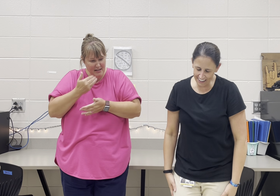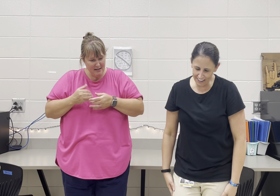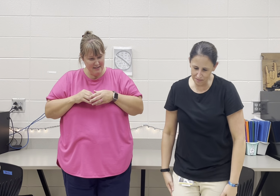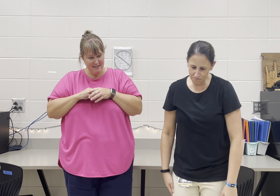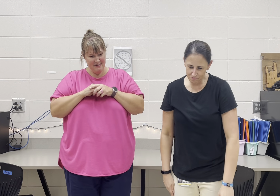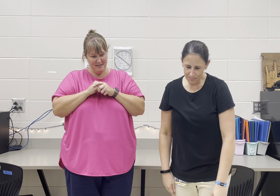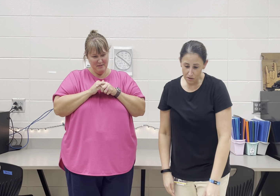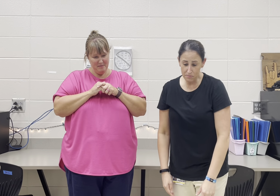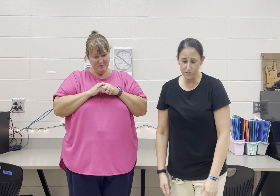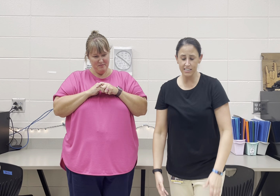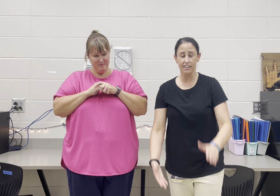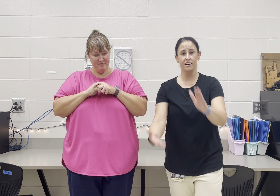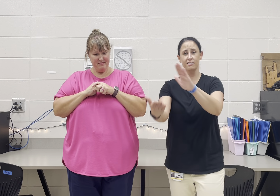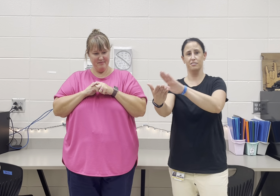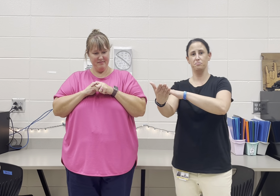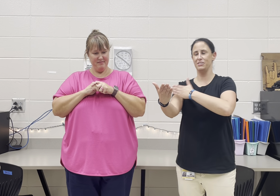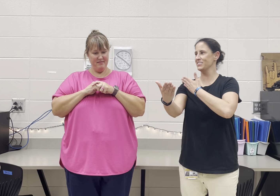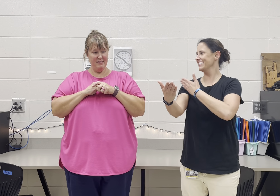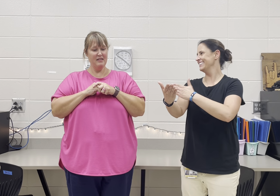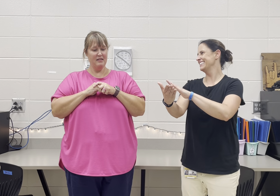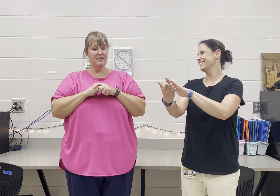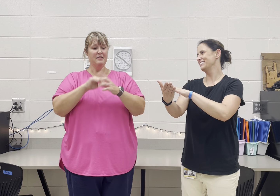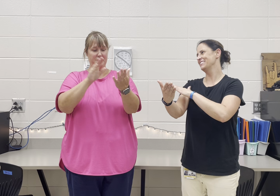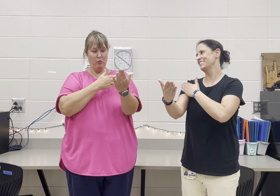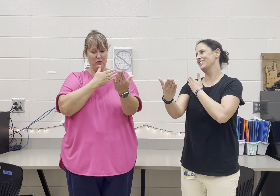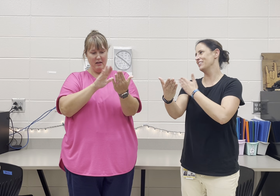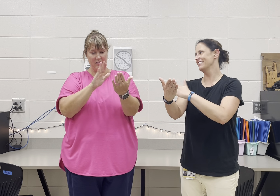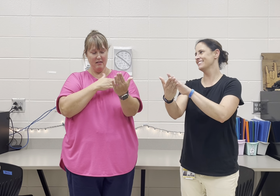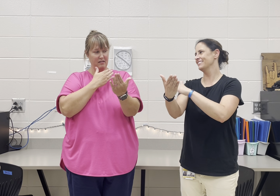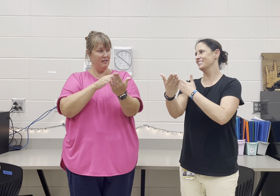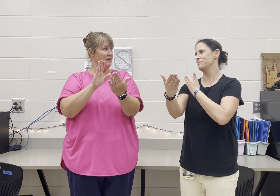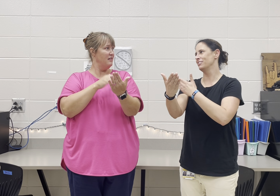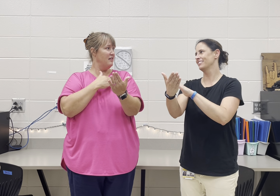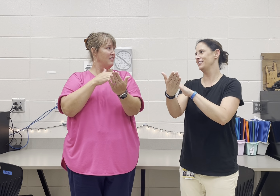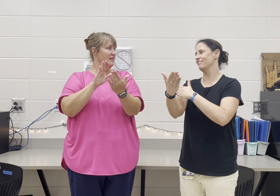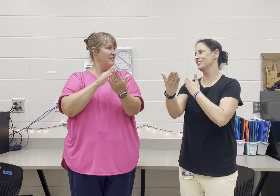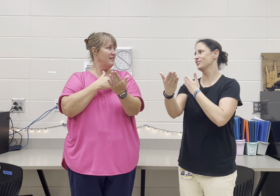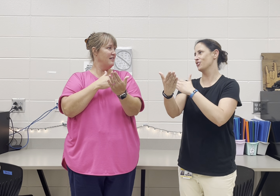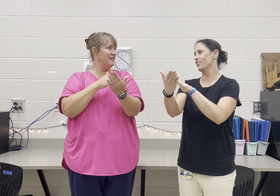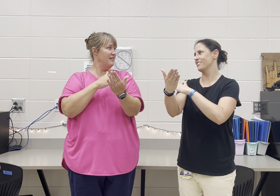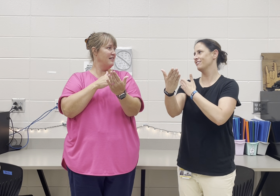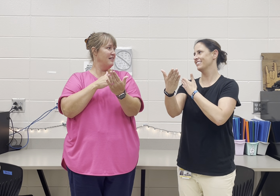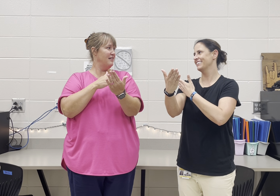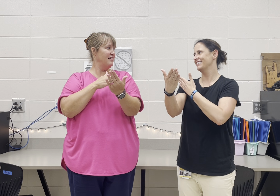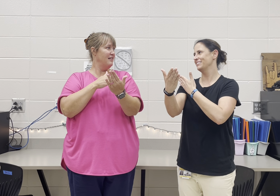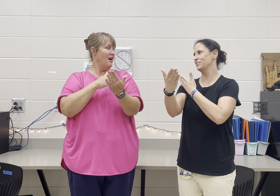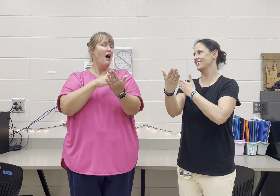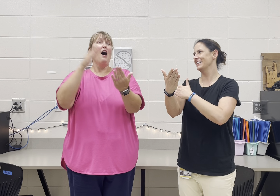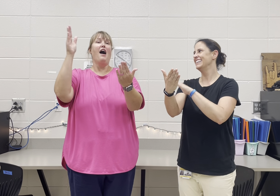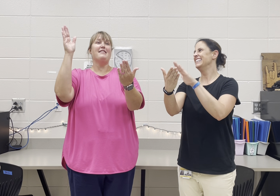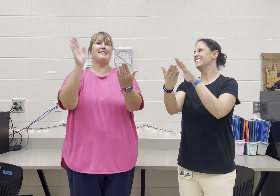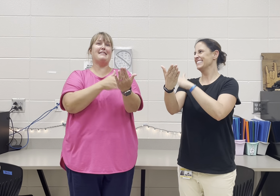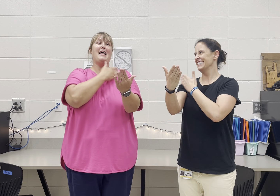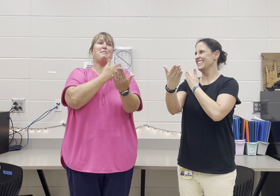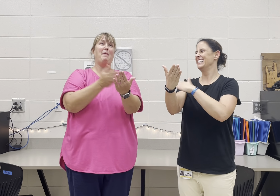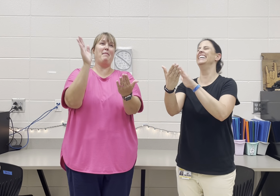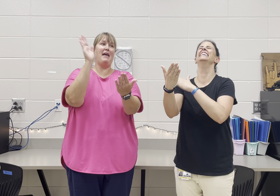Go? Music. Music? Go ahead. Come on. You have Gerardo. What did? Slap the